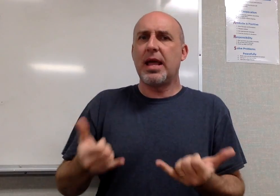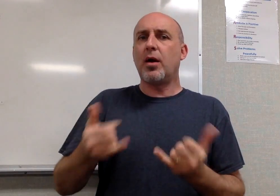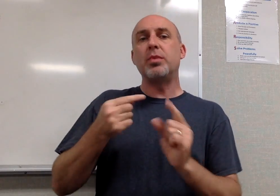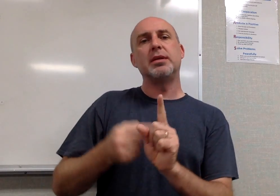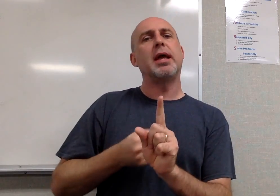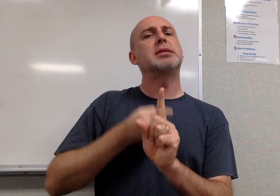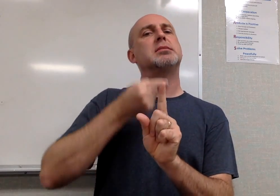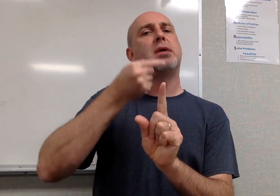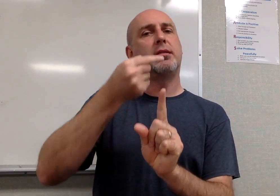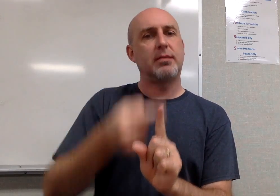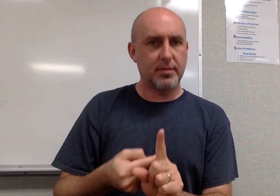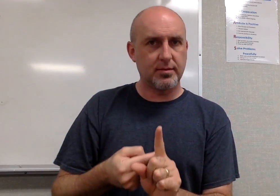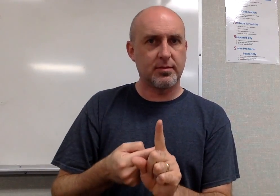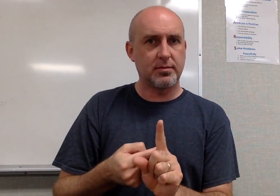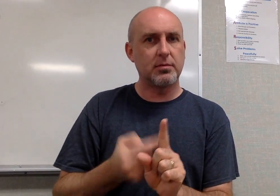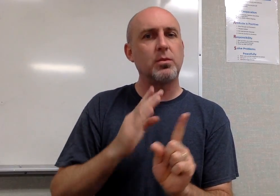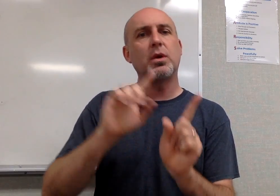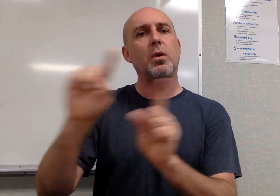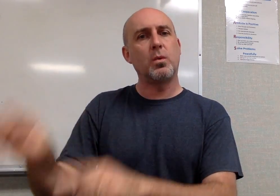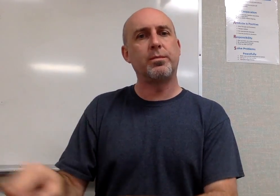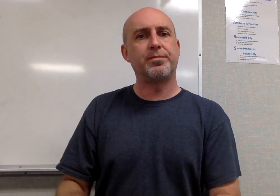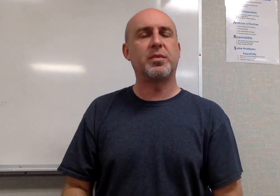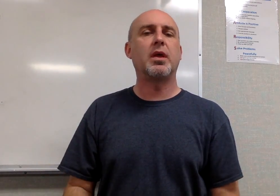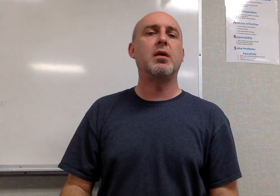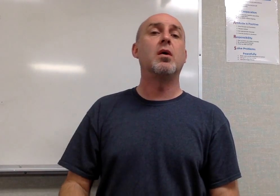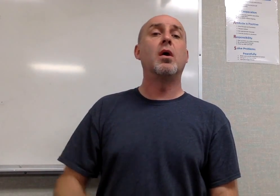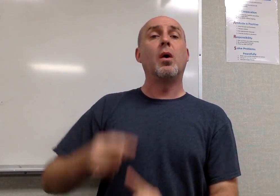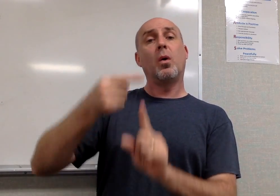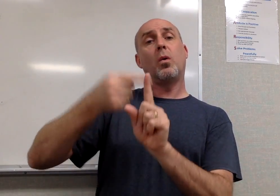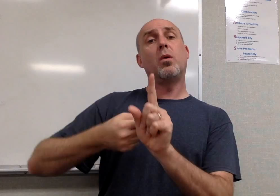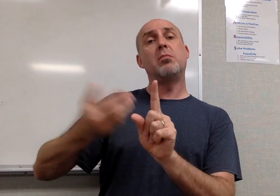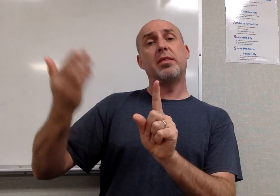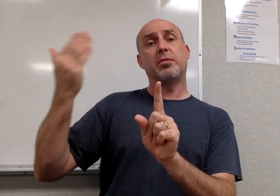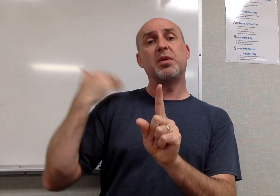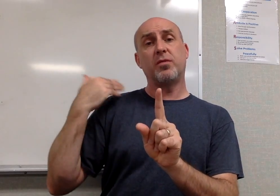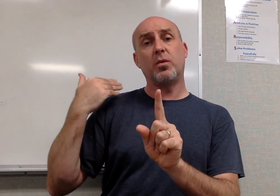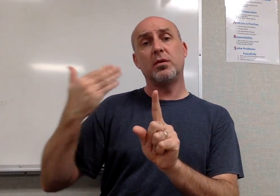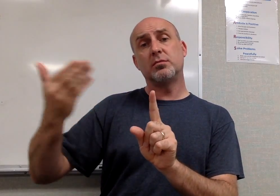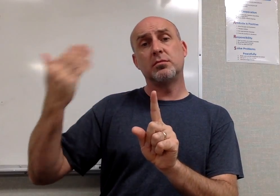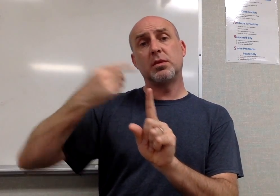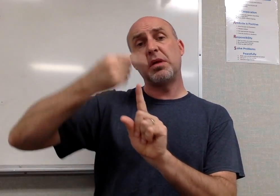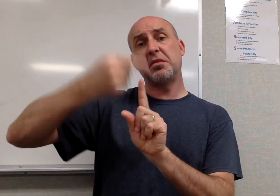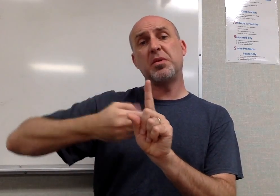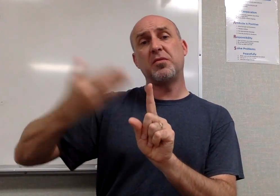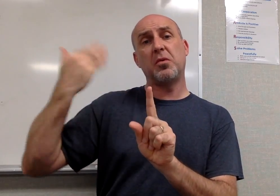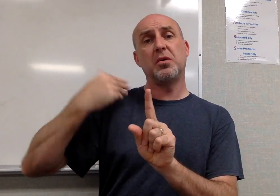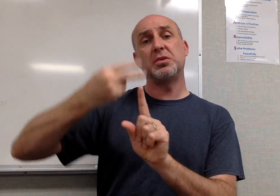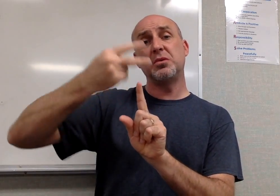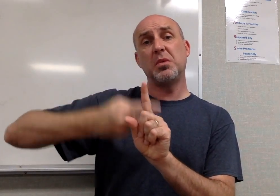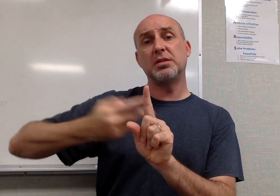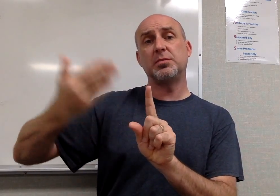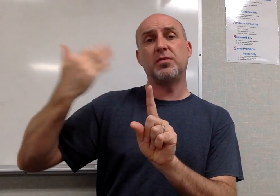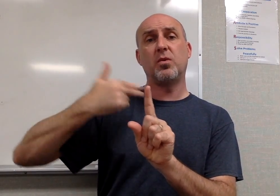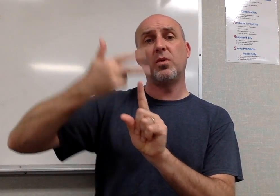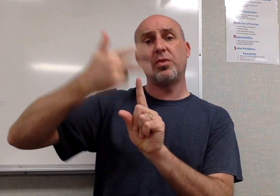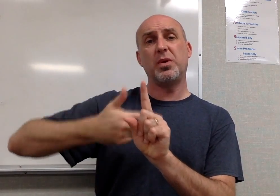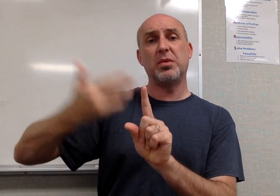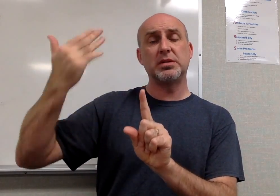now, but next month we'll go, okay? Or a month before, 2 months before, 3 months